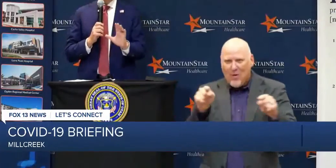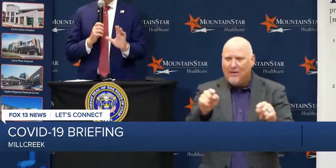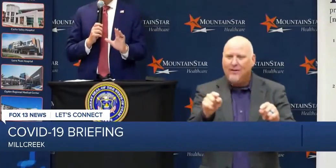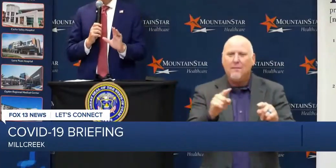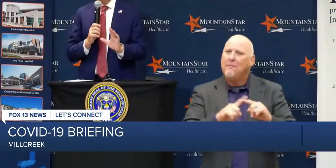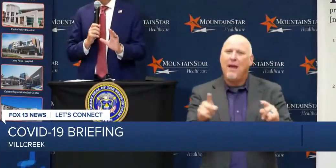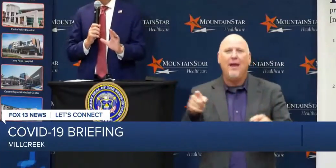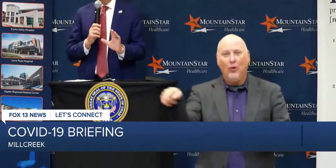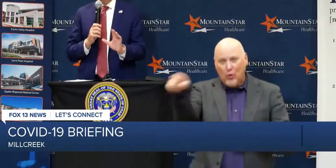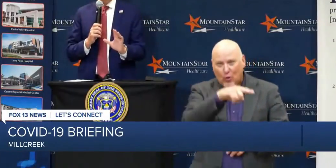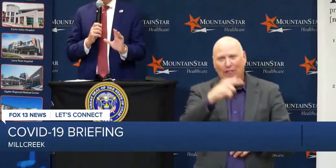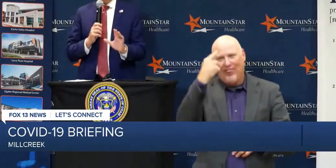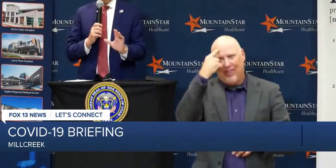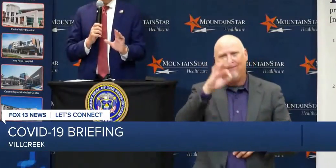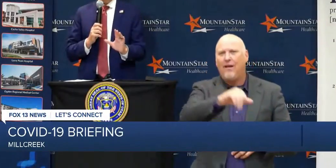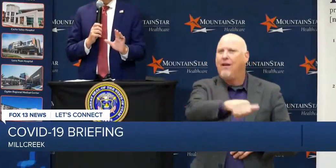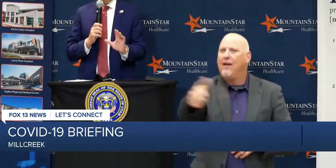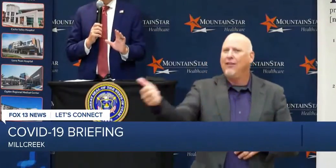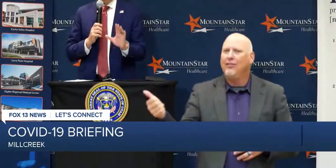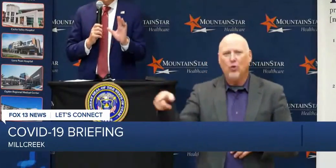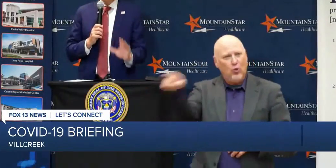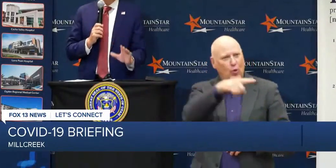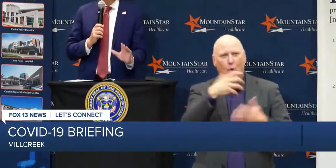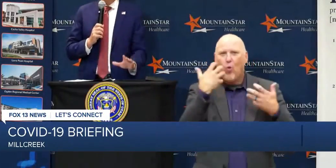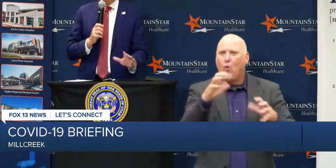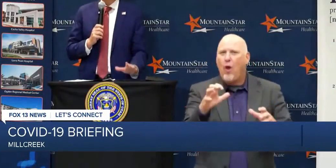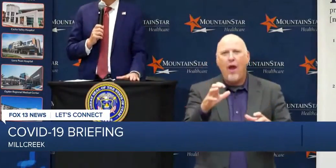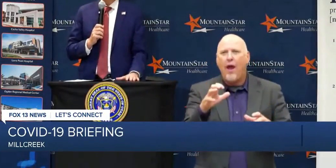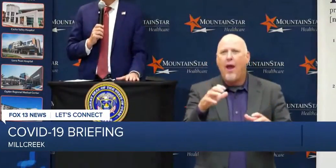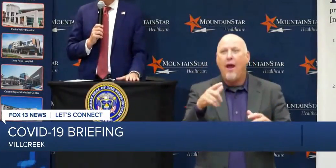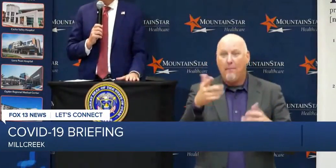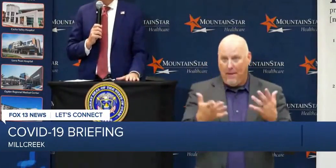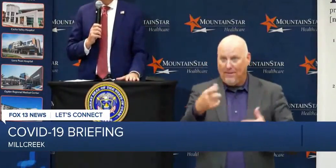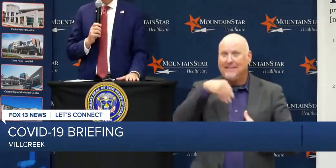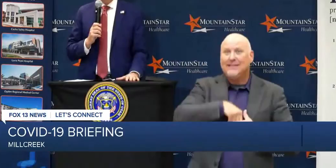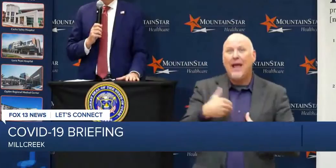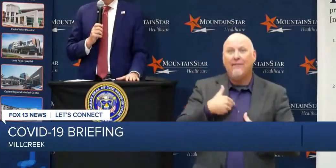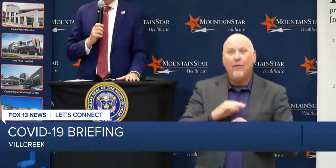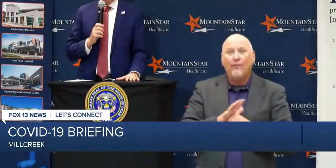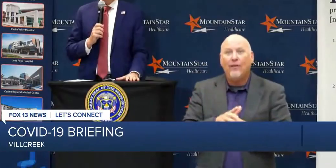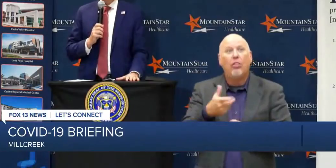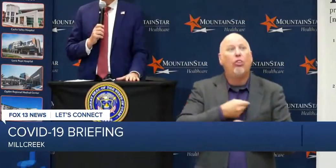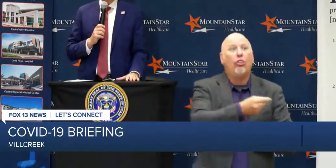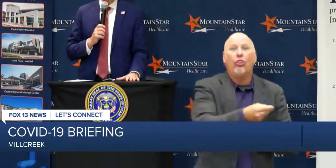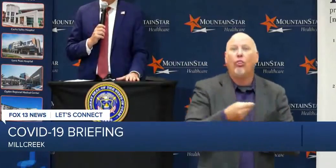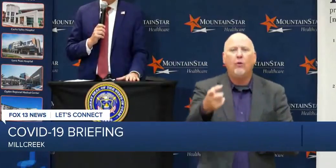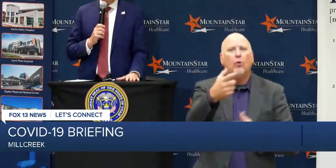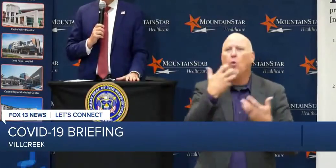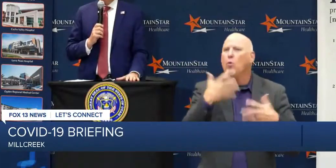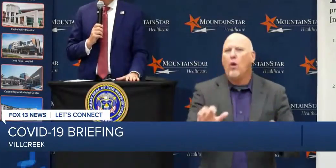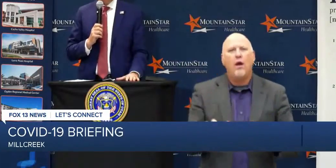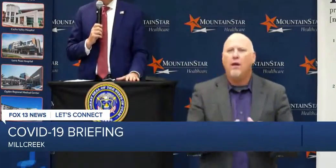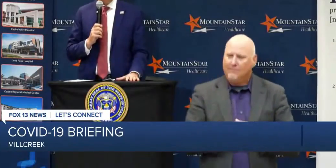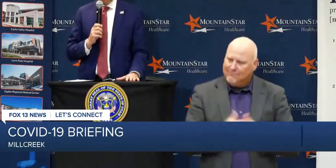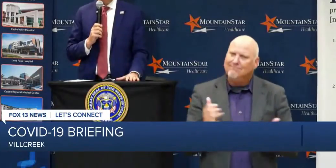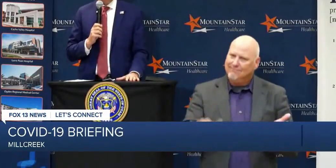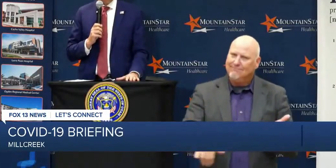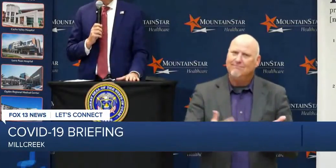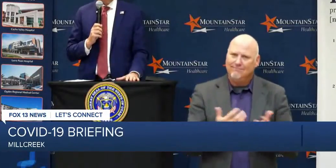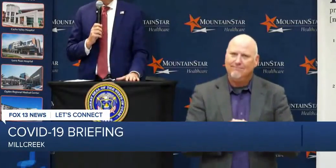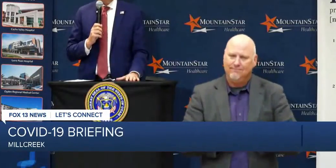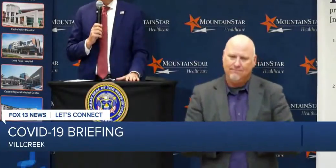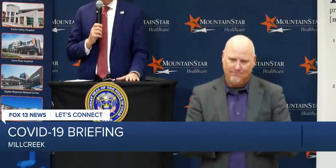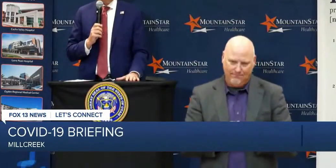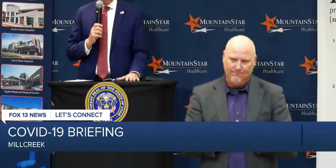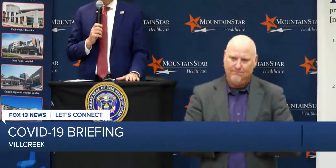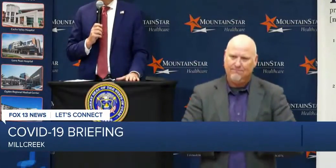all of you who are vaccinated to take one for the team once again to protect people who are not vaccinated, but